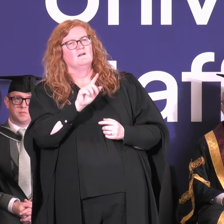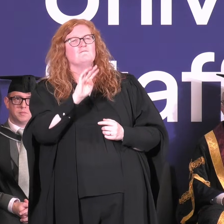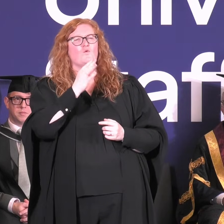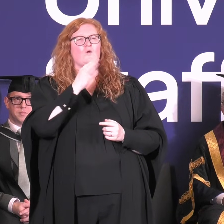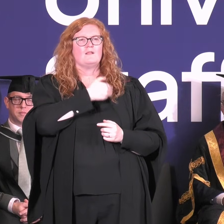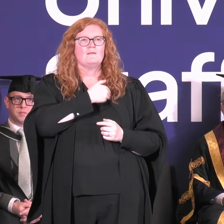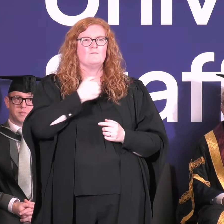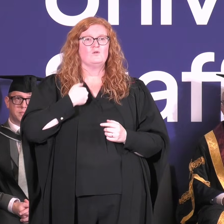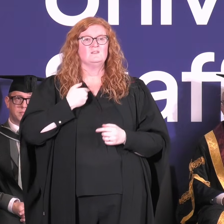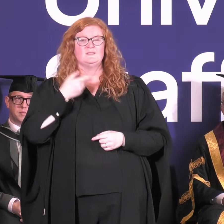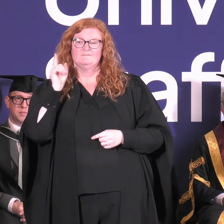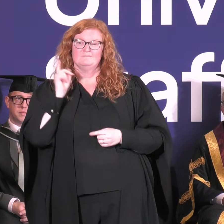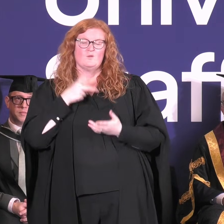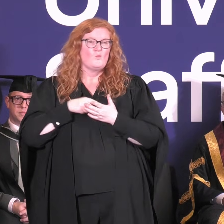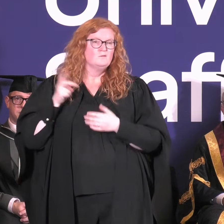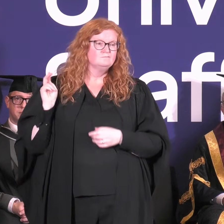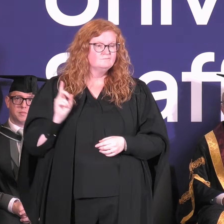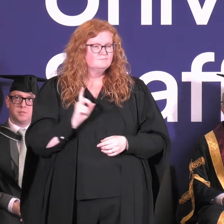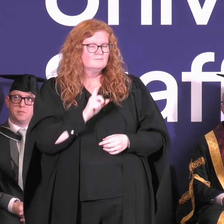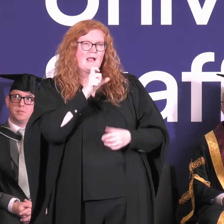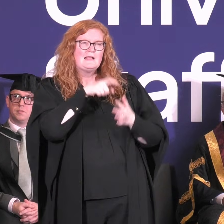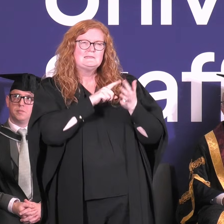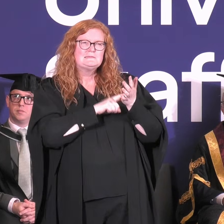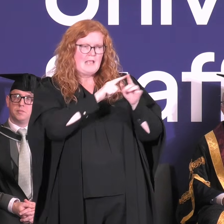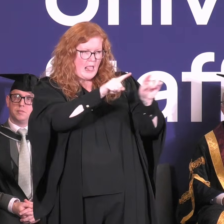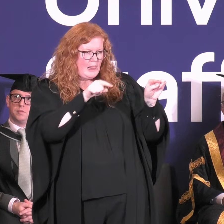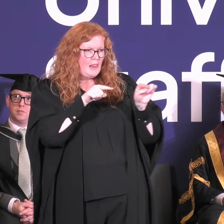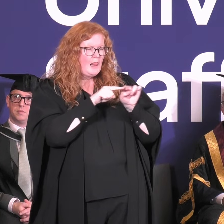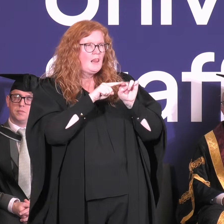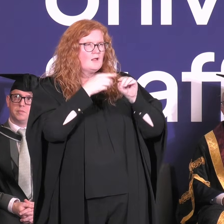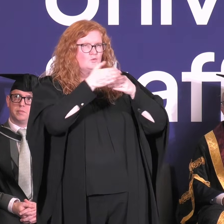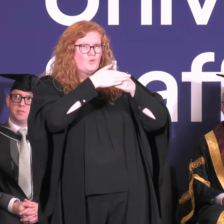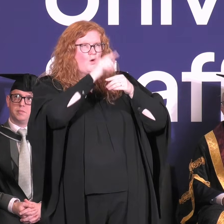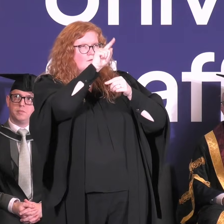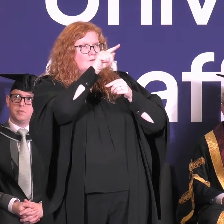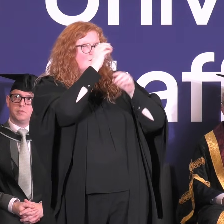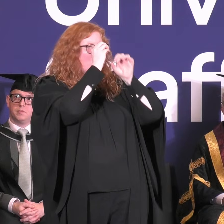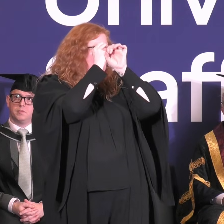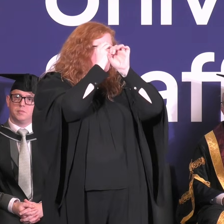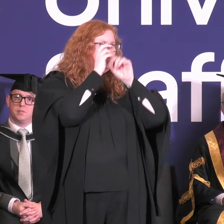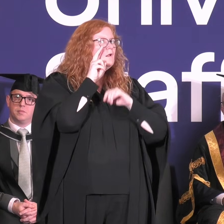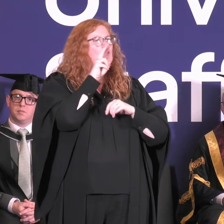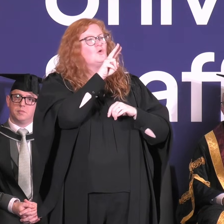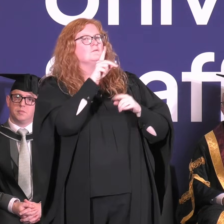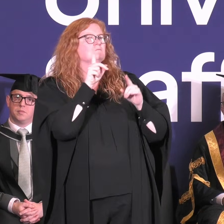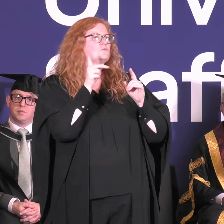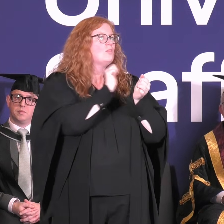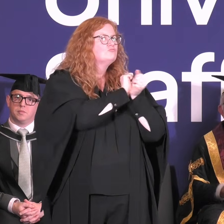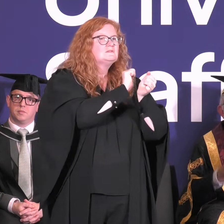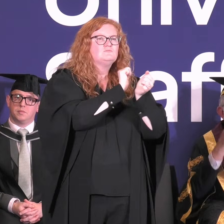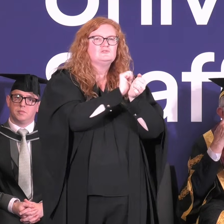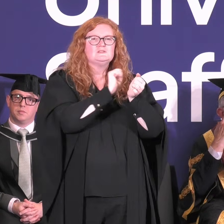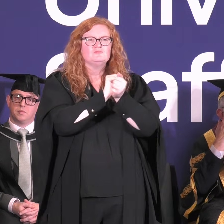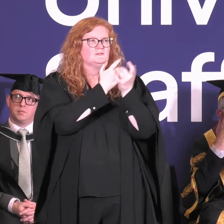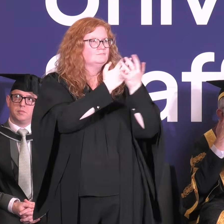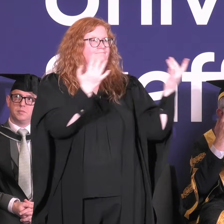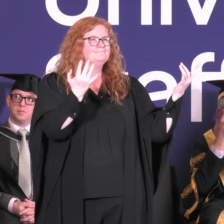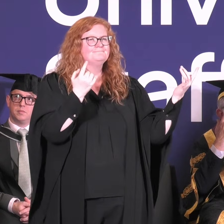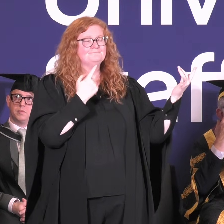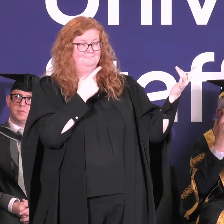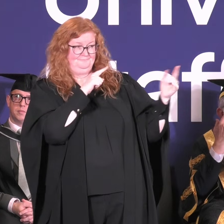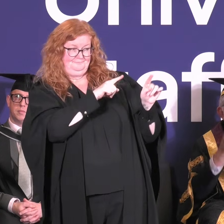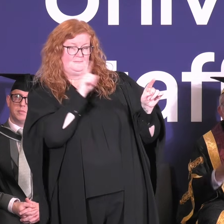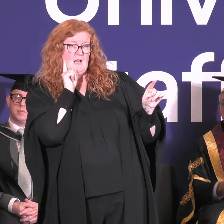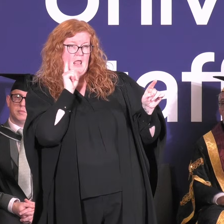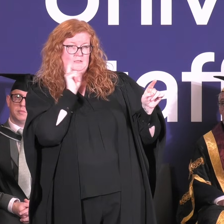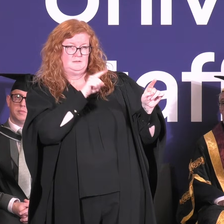down the cell blocks and looking through the little porthole key at the prisoners, including the one we'd arrested, and I saw her fast